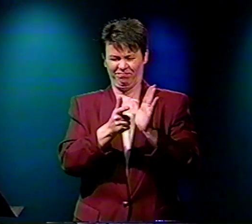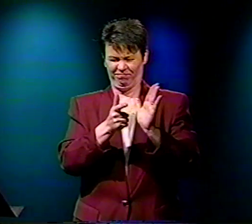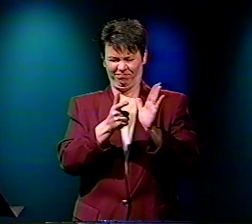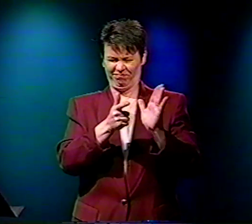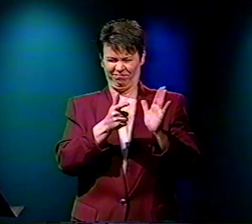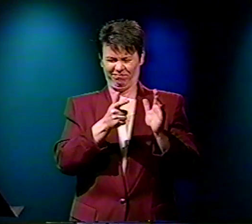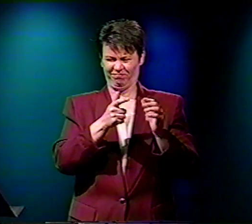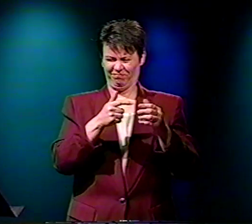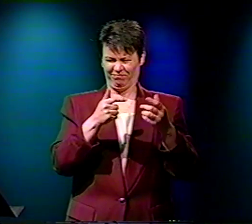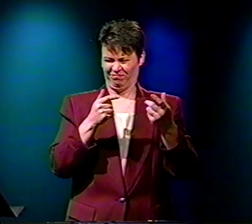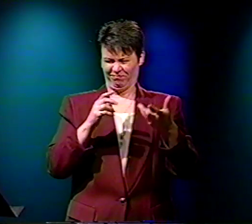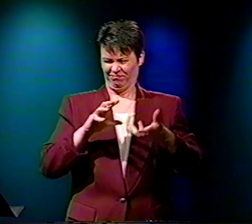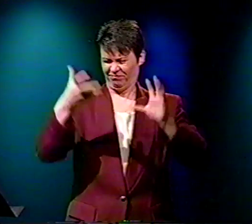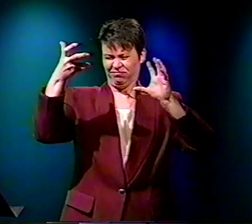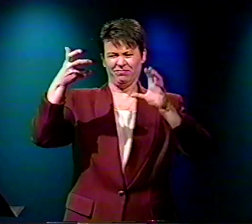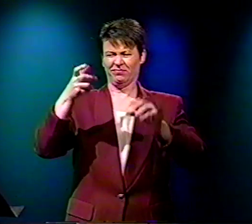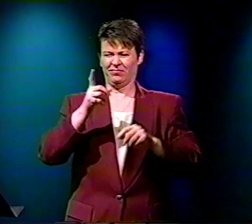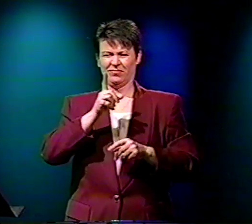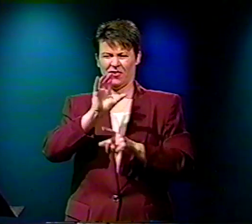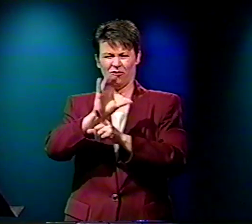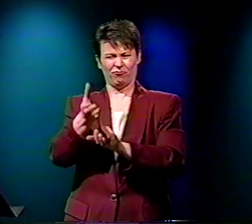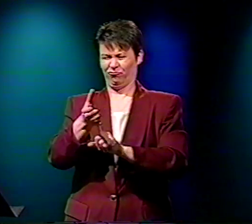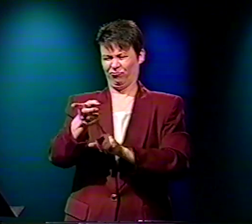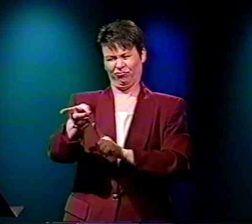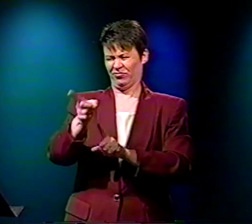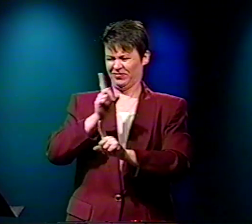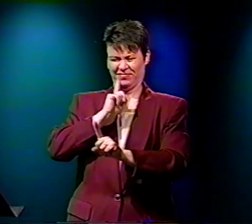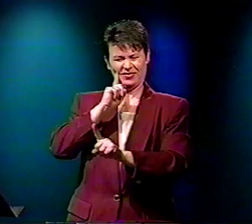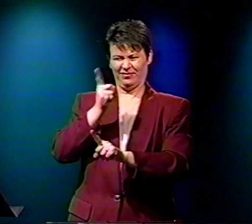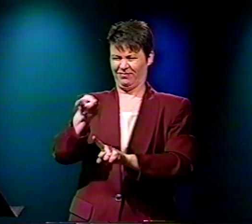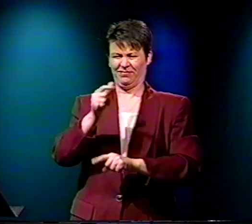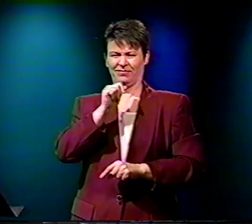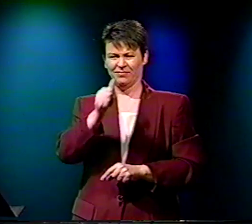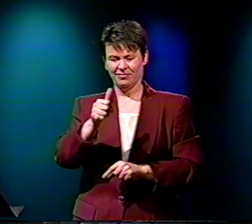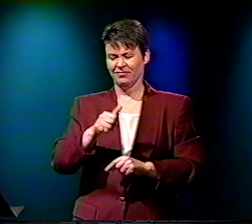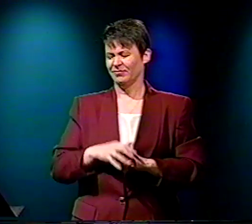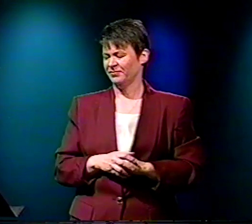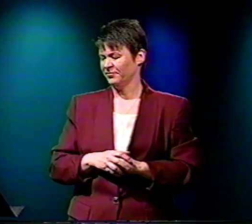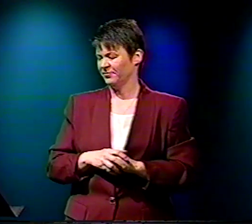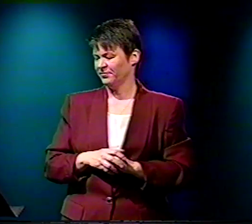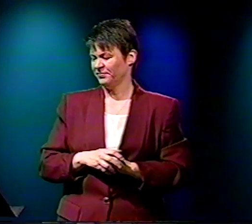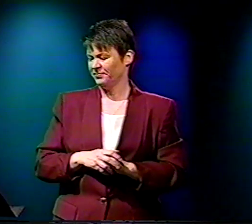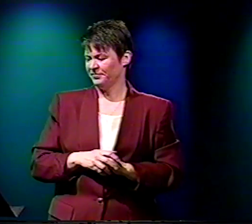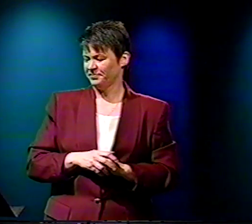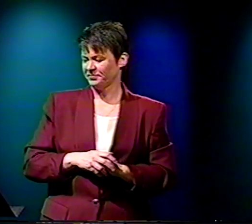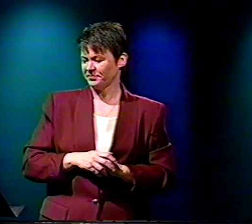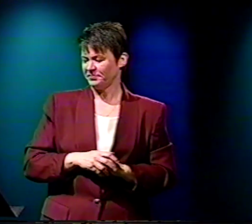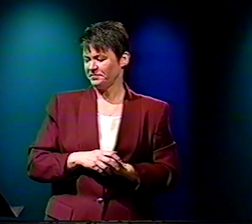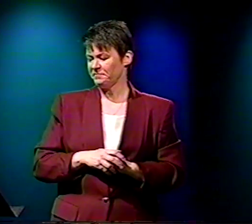have laws or rules, and that just doesn't jive with their perceptions within their own cultural